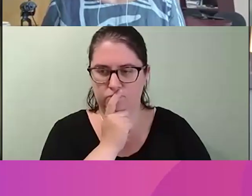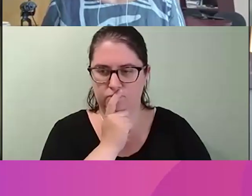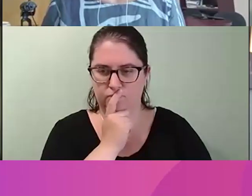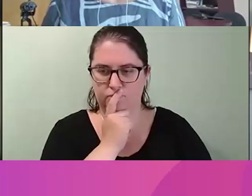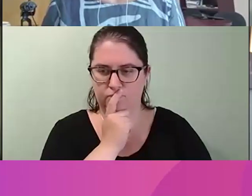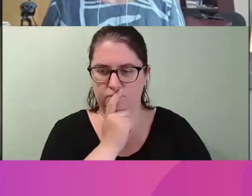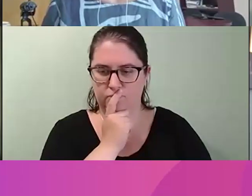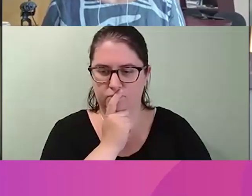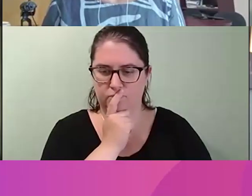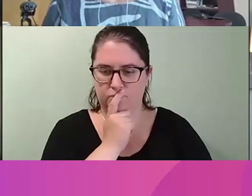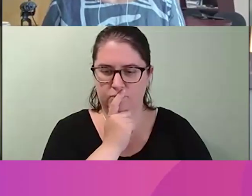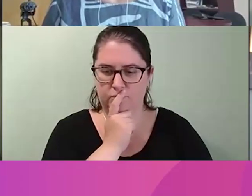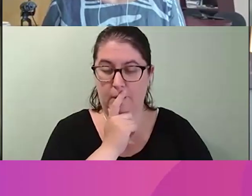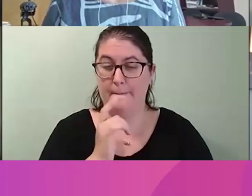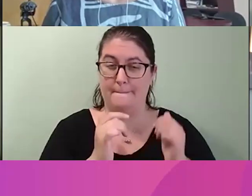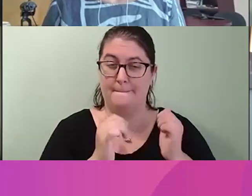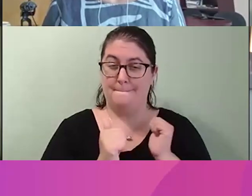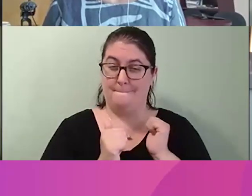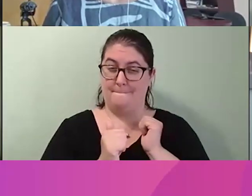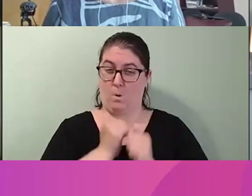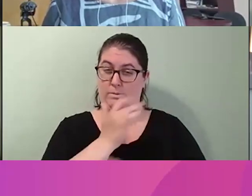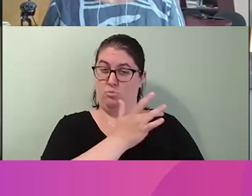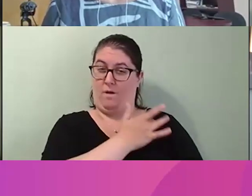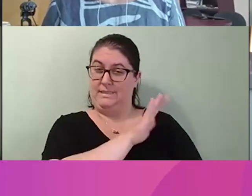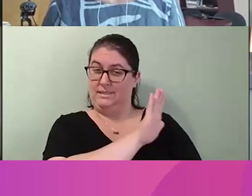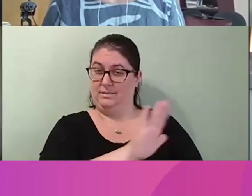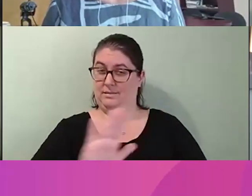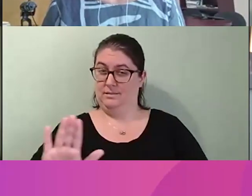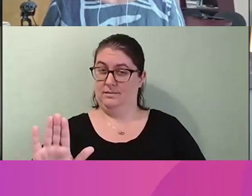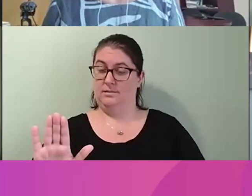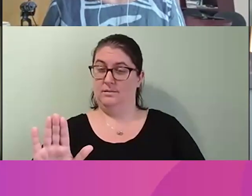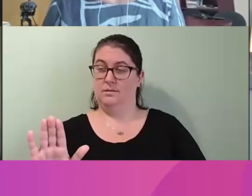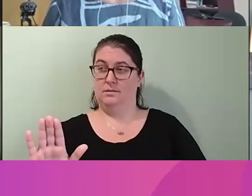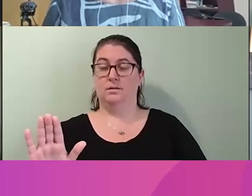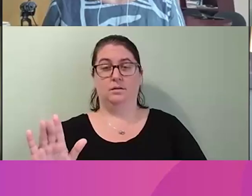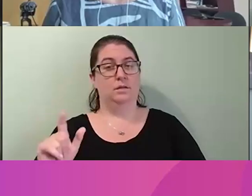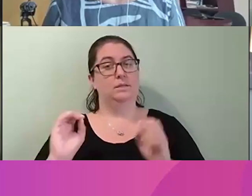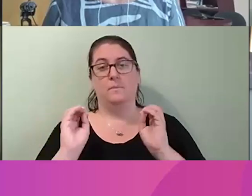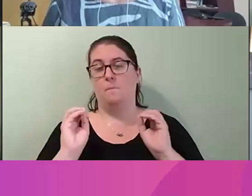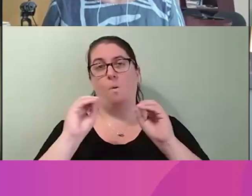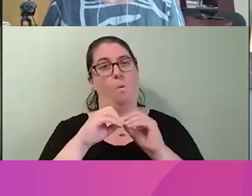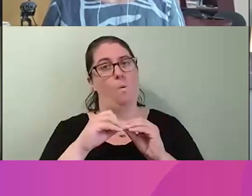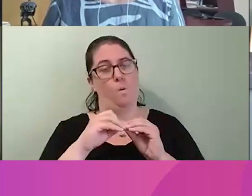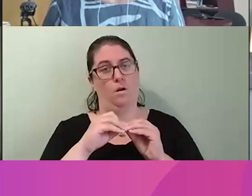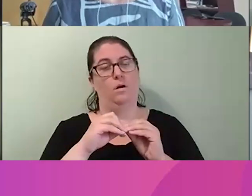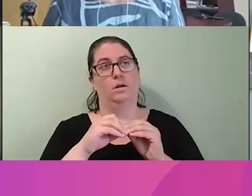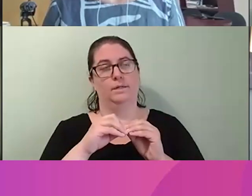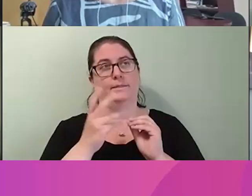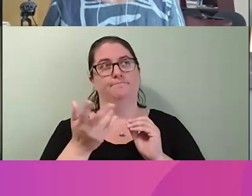um, in most provinces across Canada, there needs to be more kind